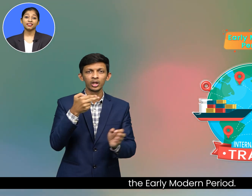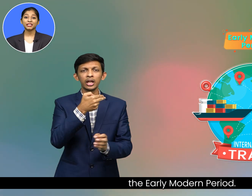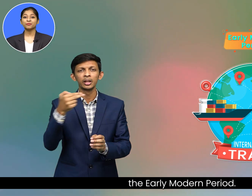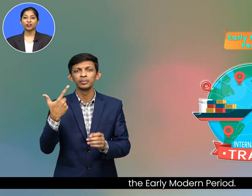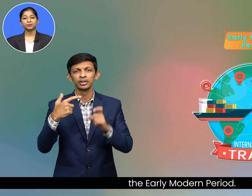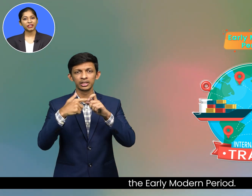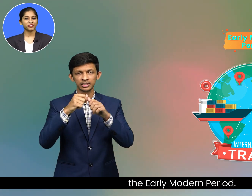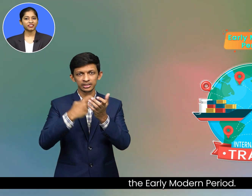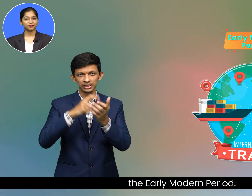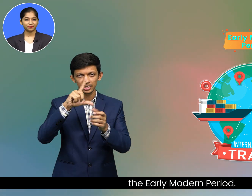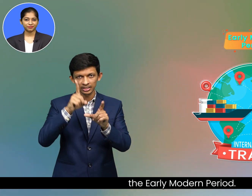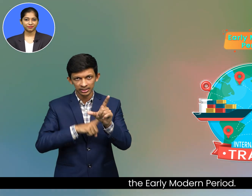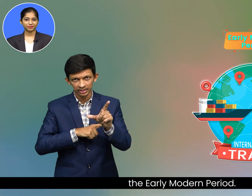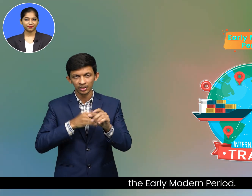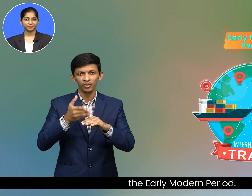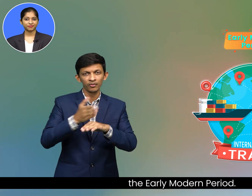the early modern period.